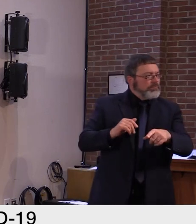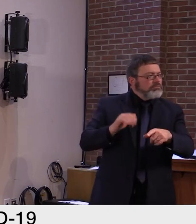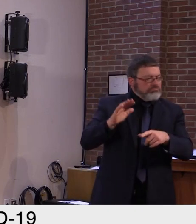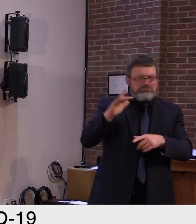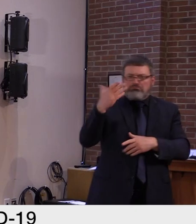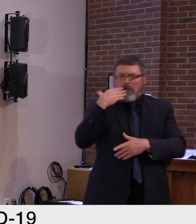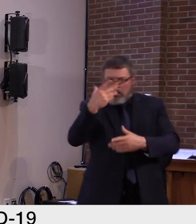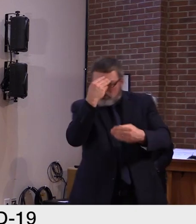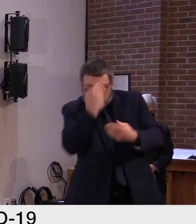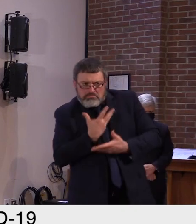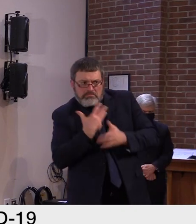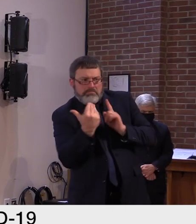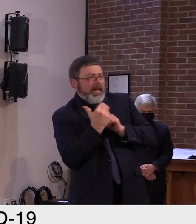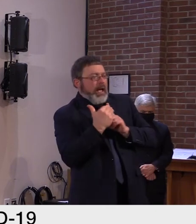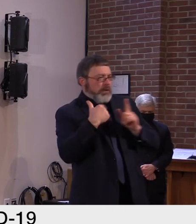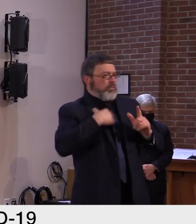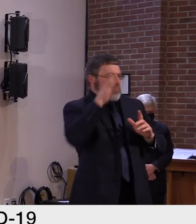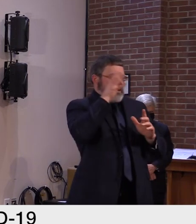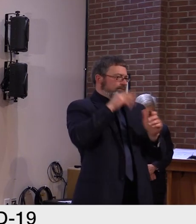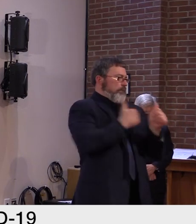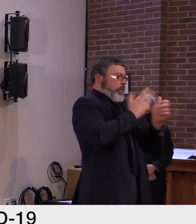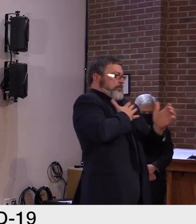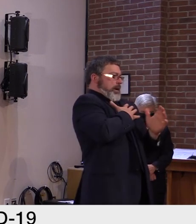Governor. Colin, 7 days.